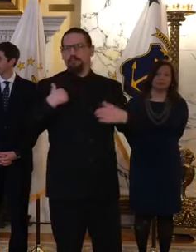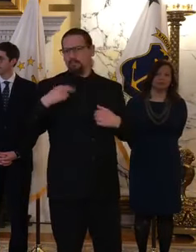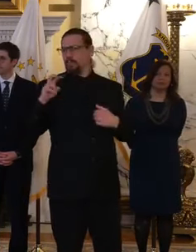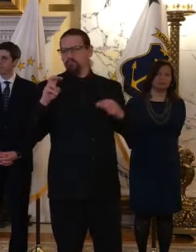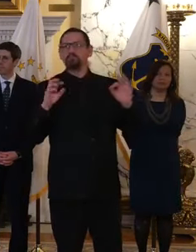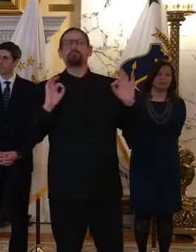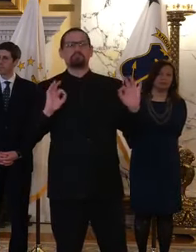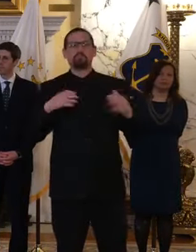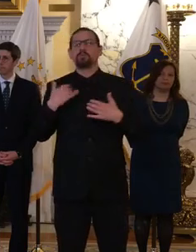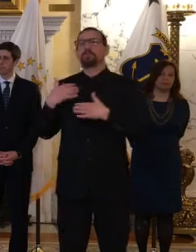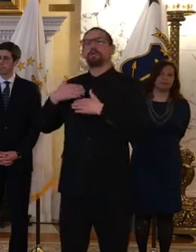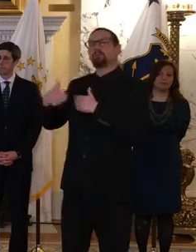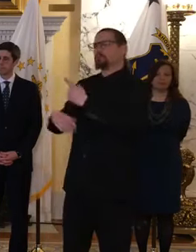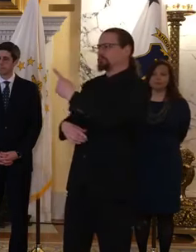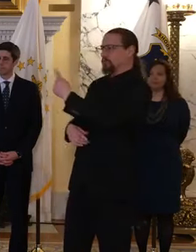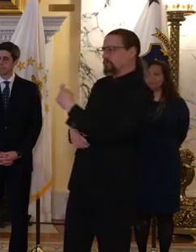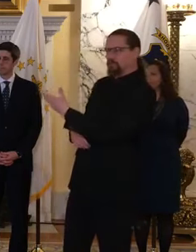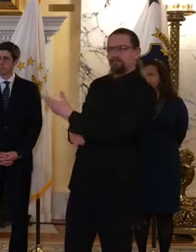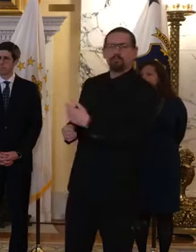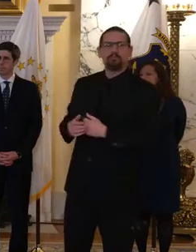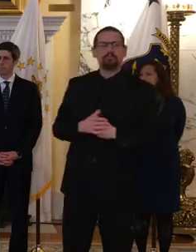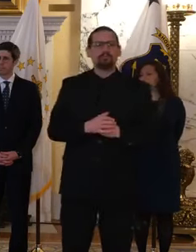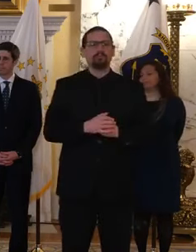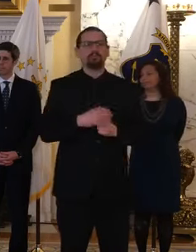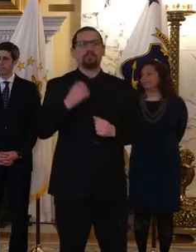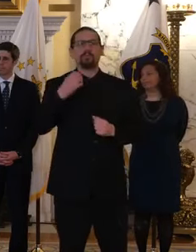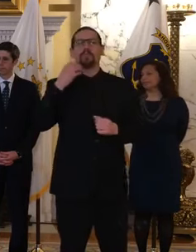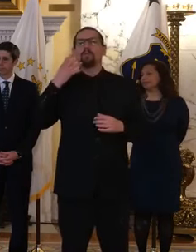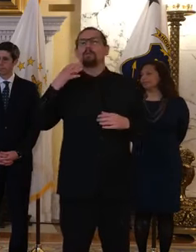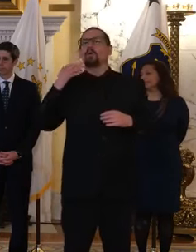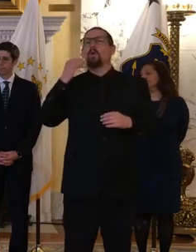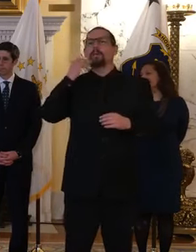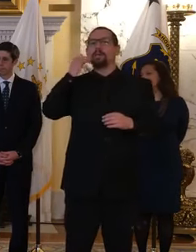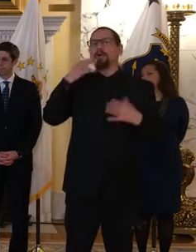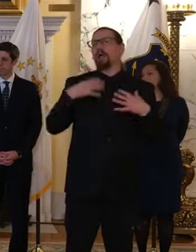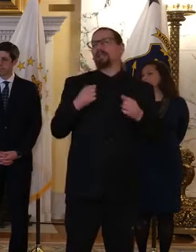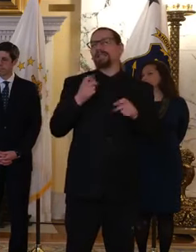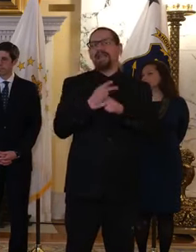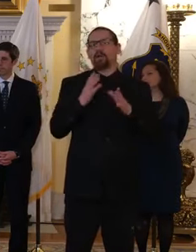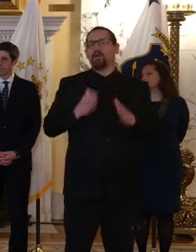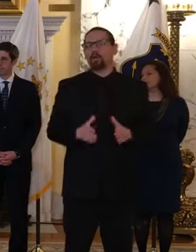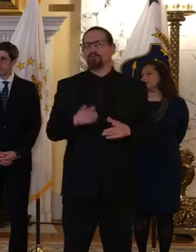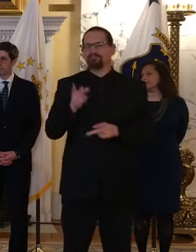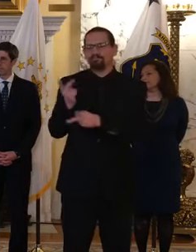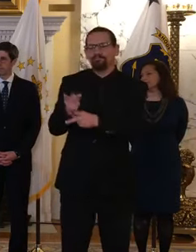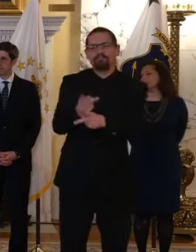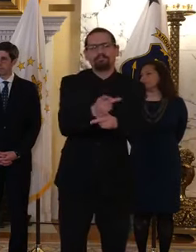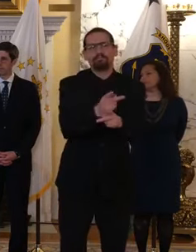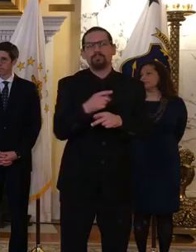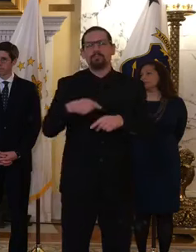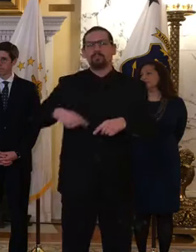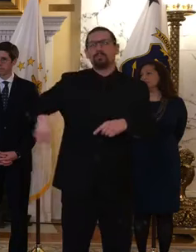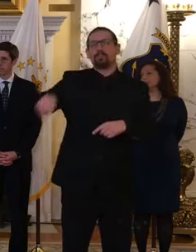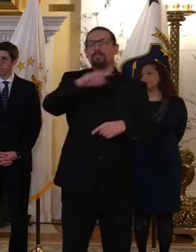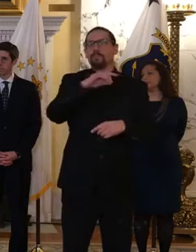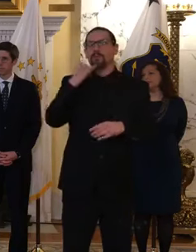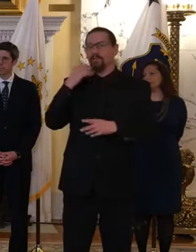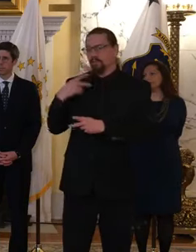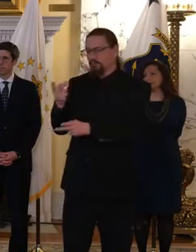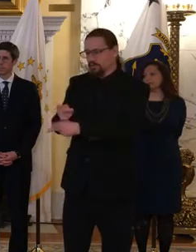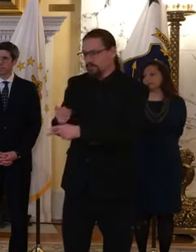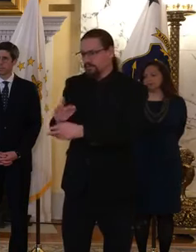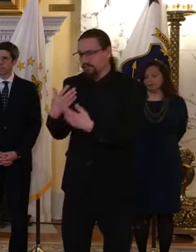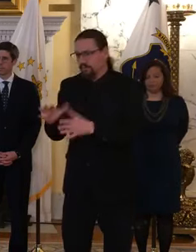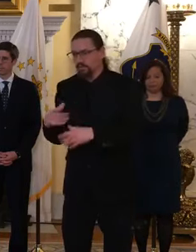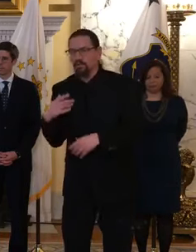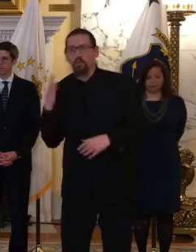workers doing their jobs afraid to bring virus into their homes? Any temporary housing plans? There is work that's going